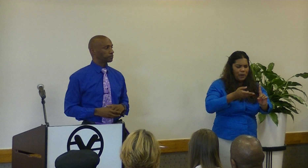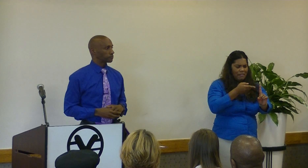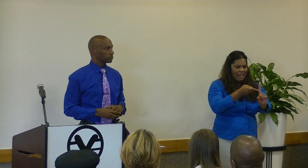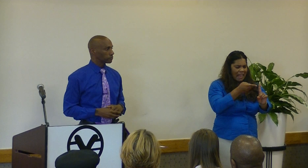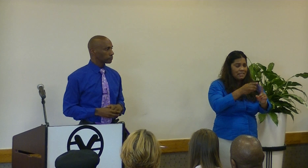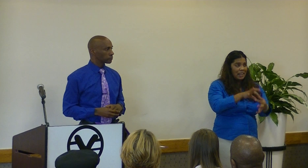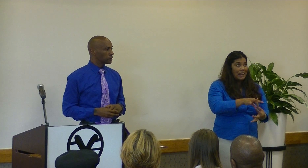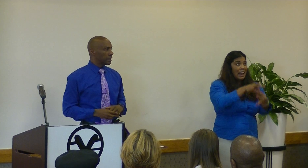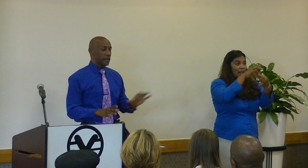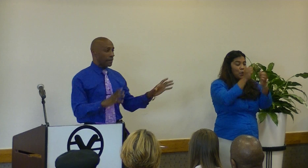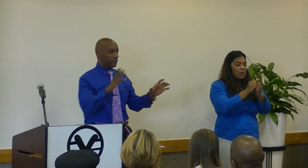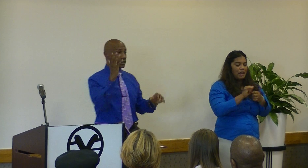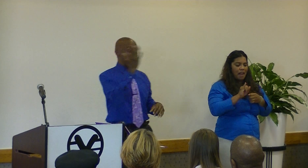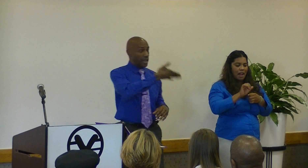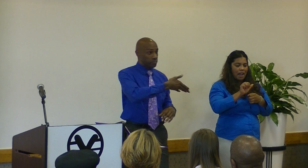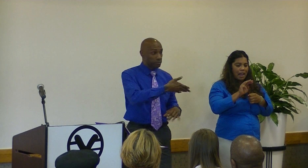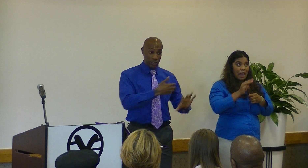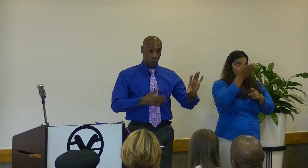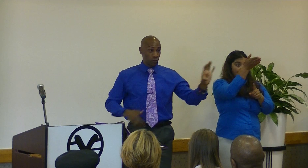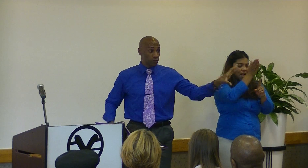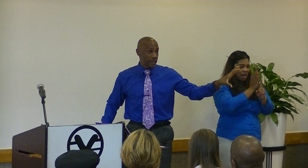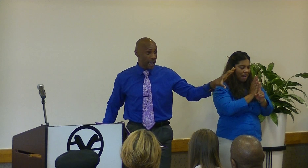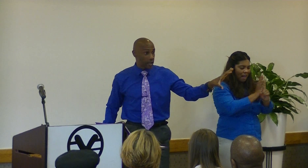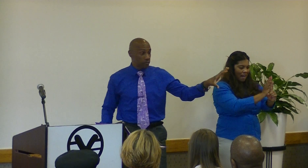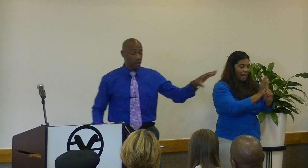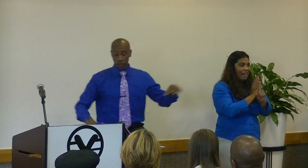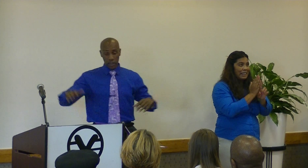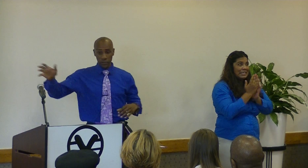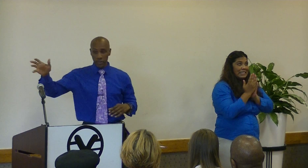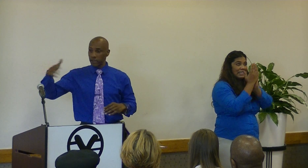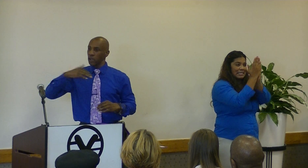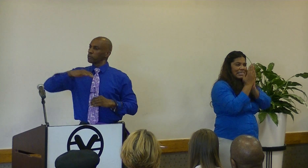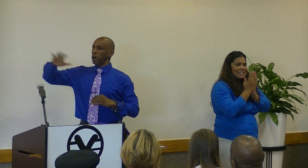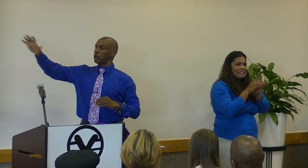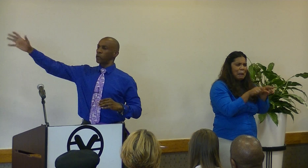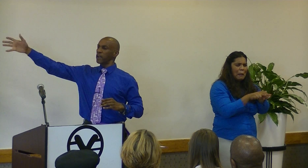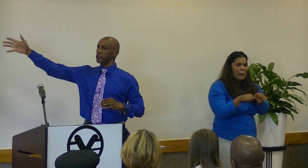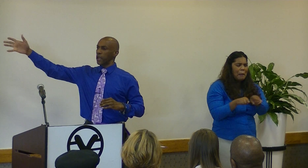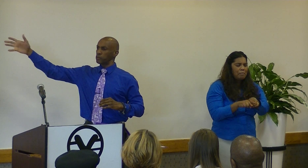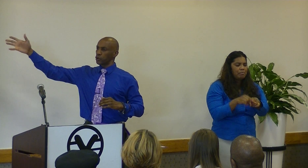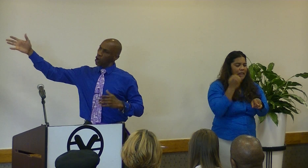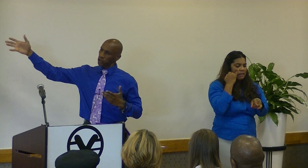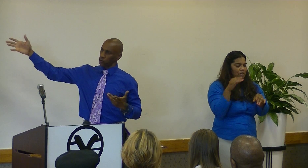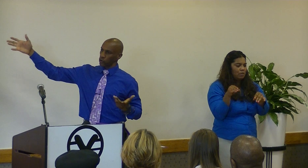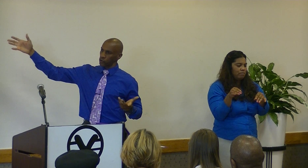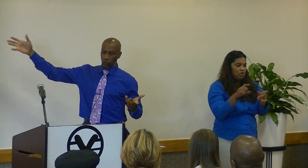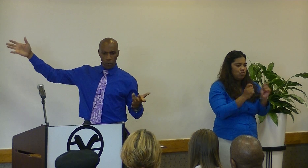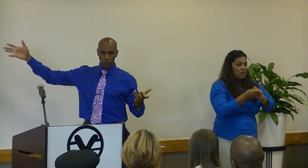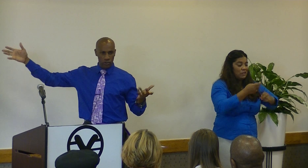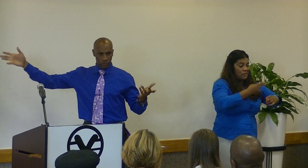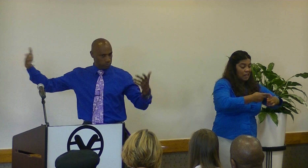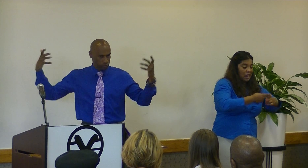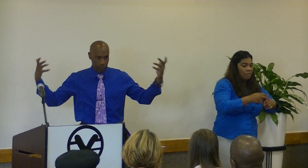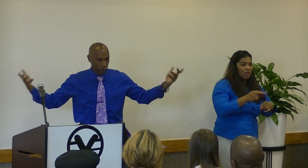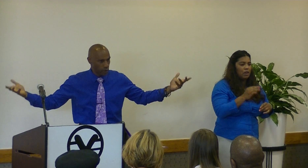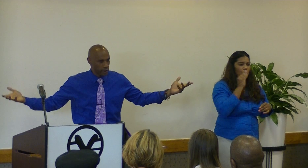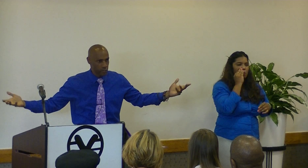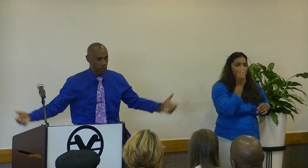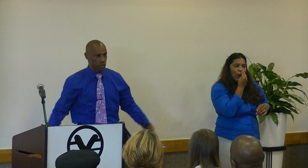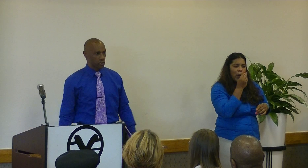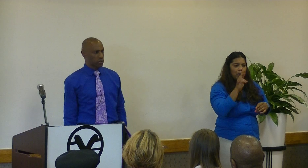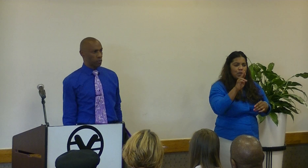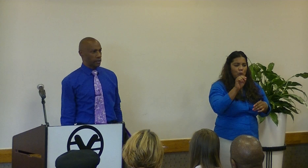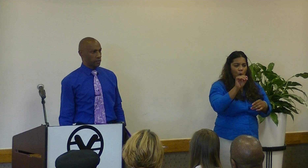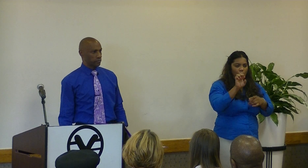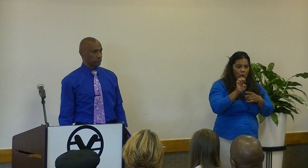am. Not the name, because you move the name, Shakespeare said, by whatever name you call a rose is going to